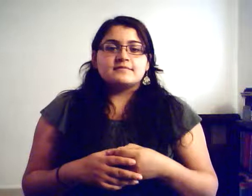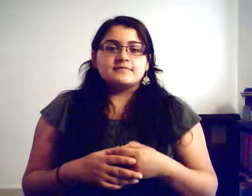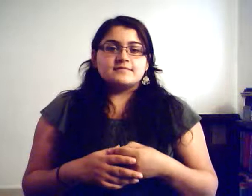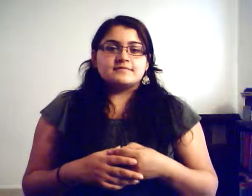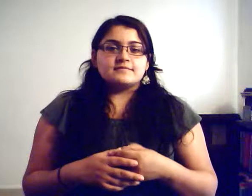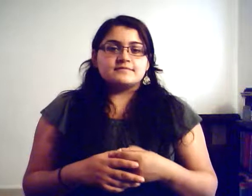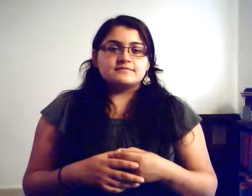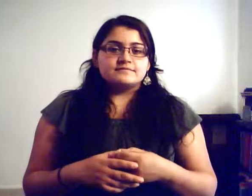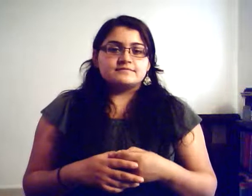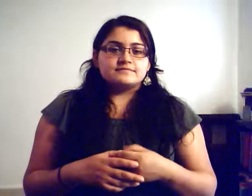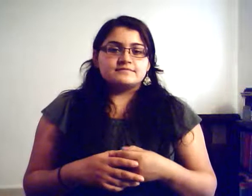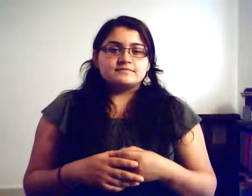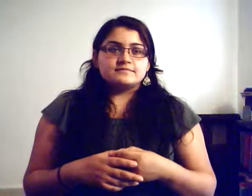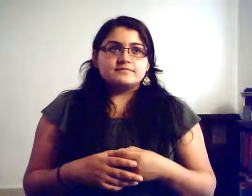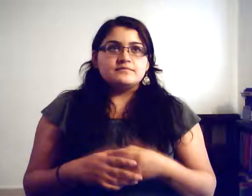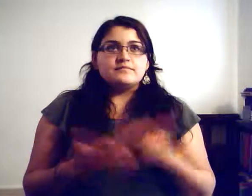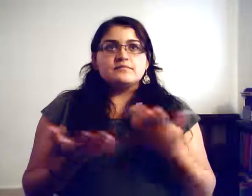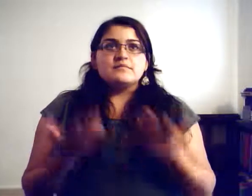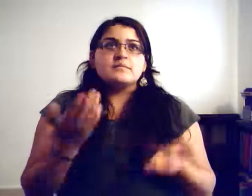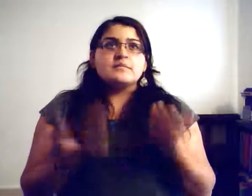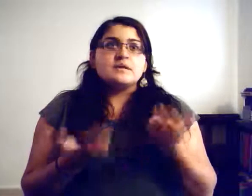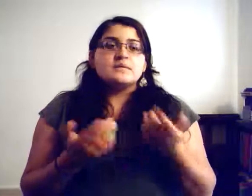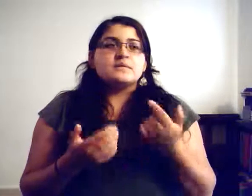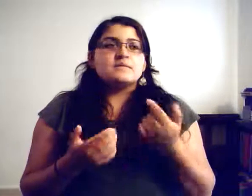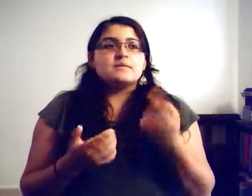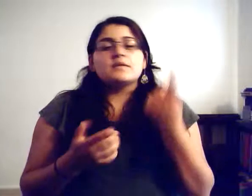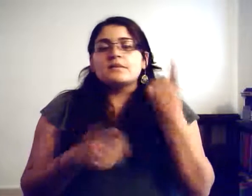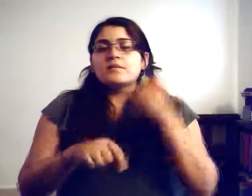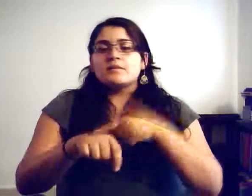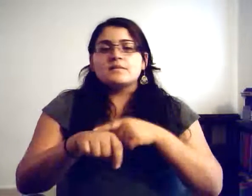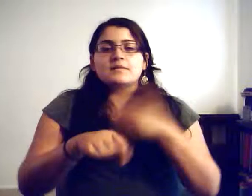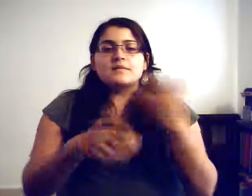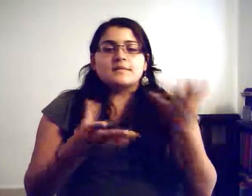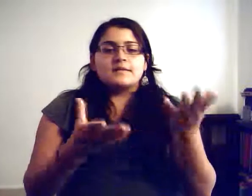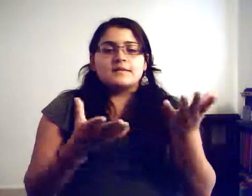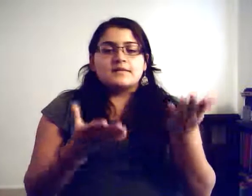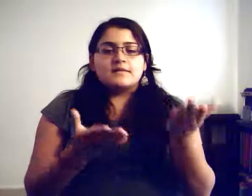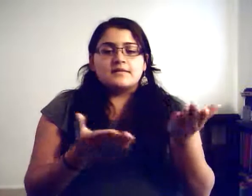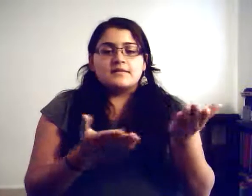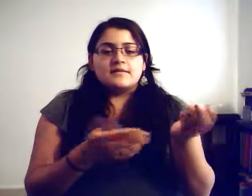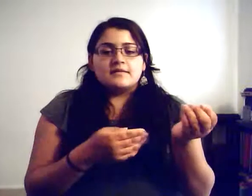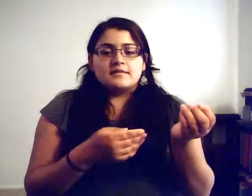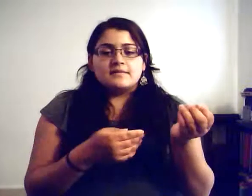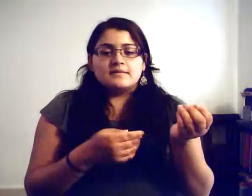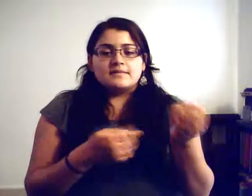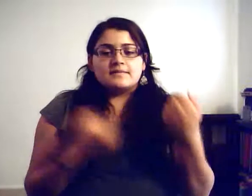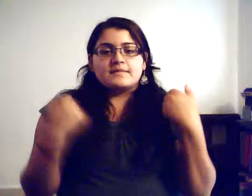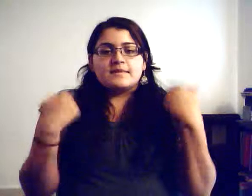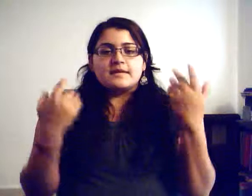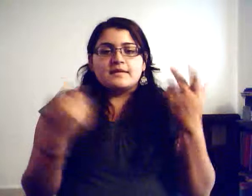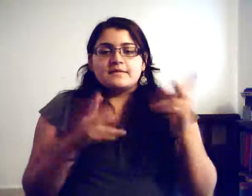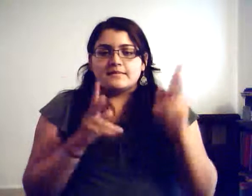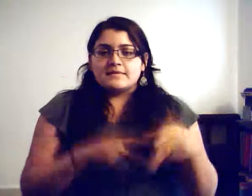area. It could be, one time I had a gentleman talk about, he was doing child psychology, so he decided to talk